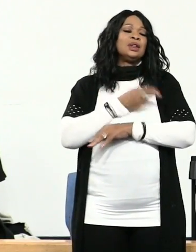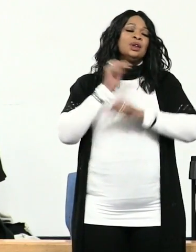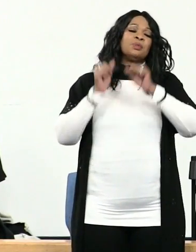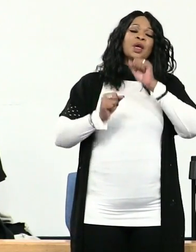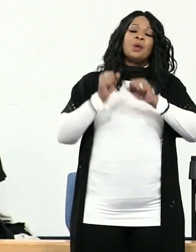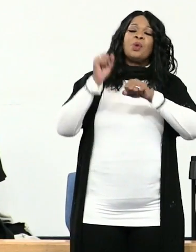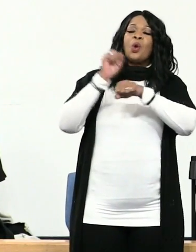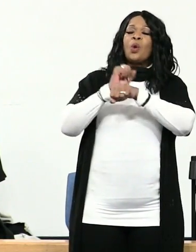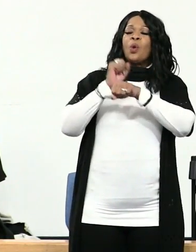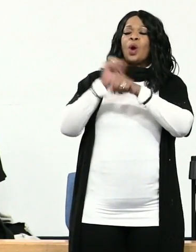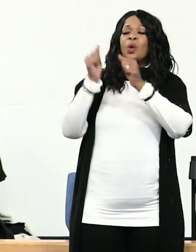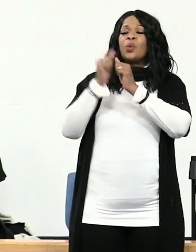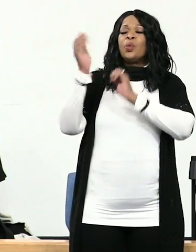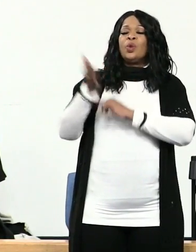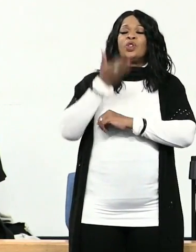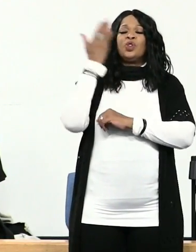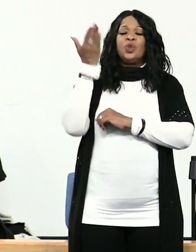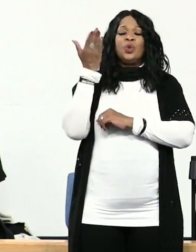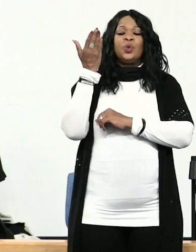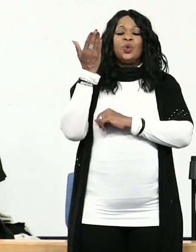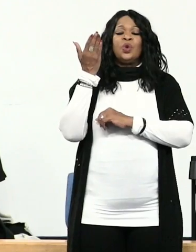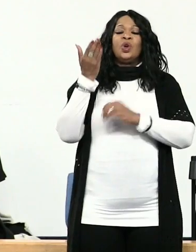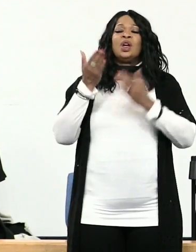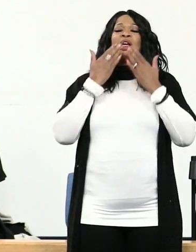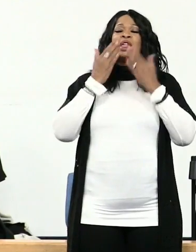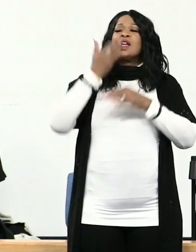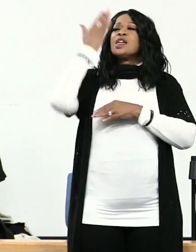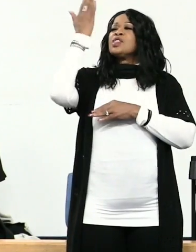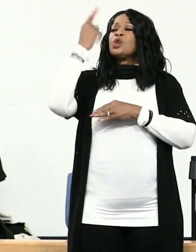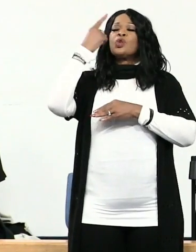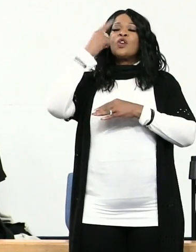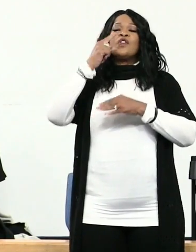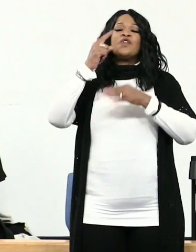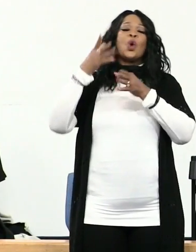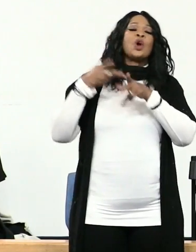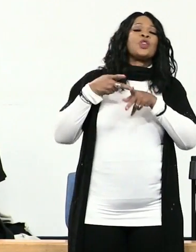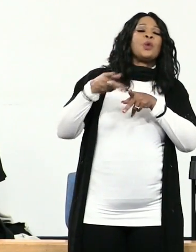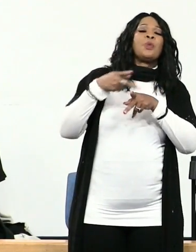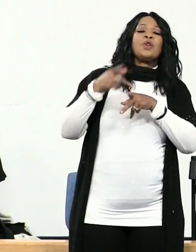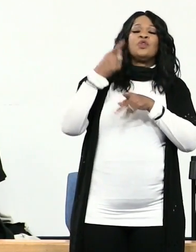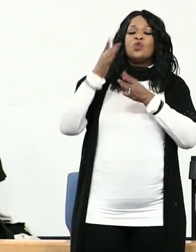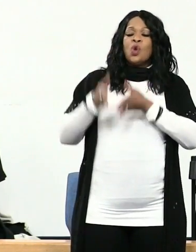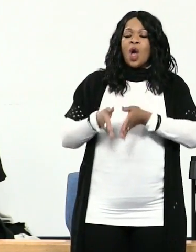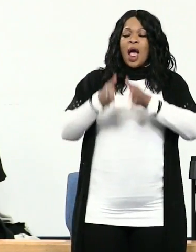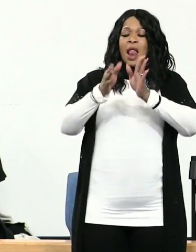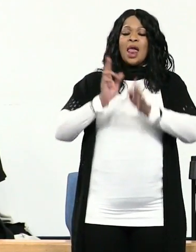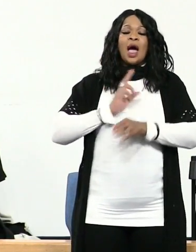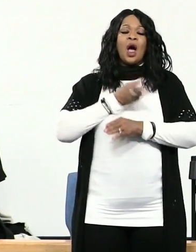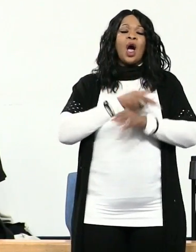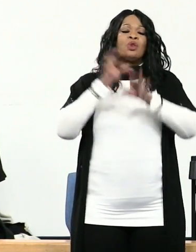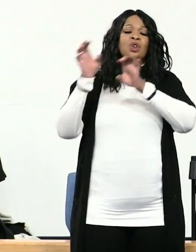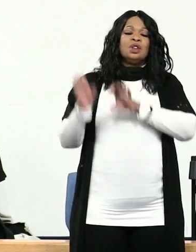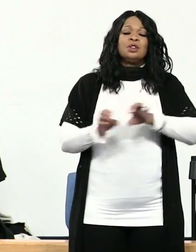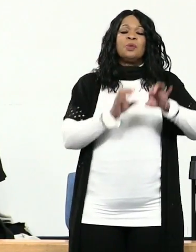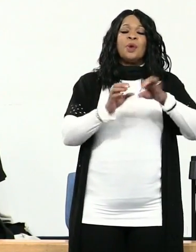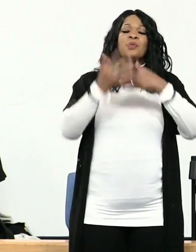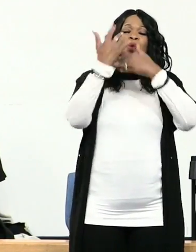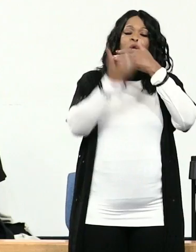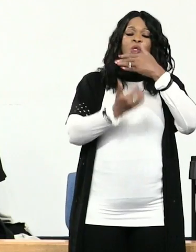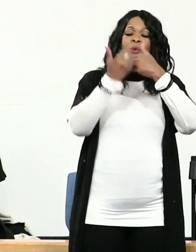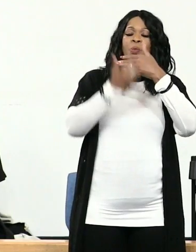worship you in this way. Thank you for the privilege of allowing us to partake in the bread and the